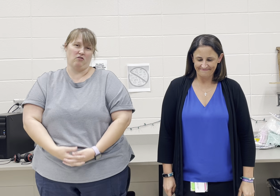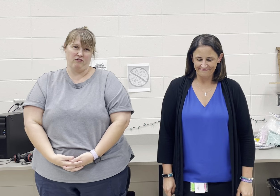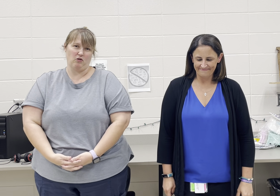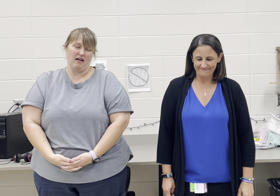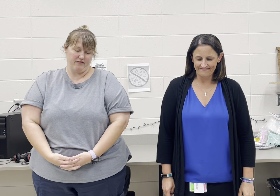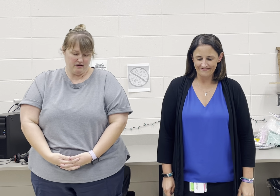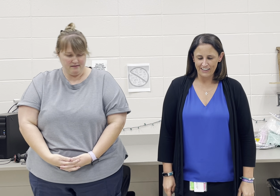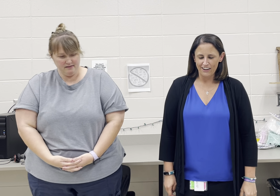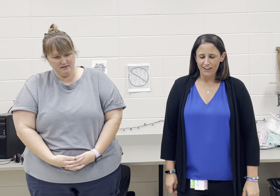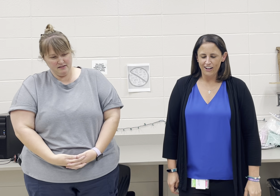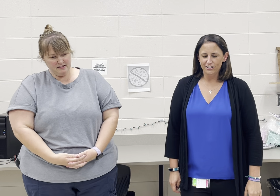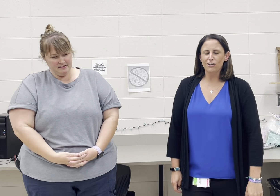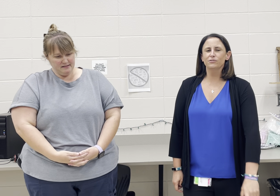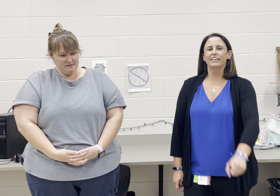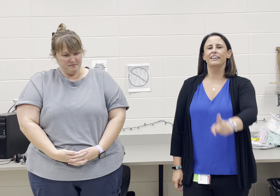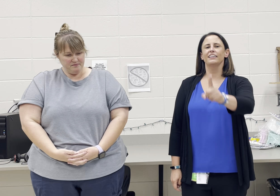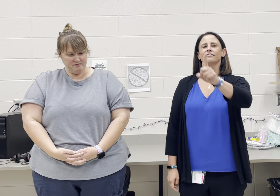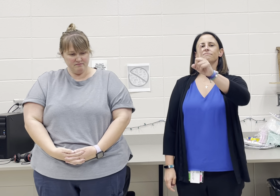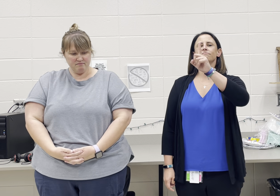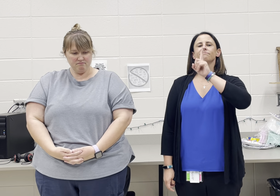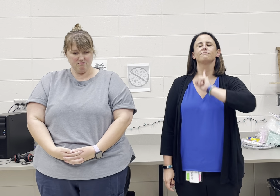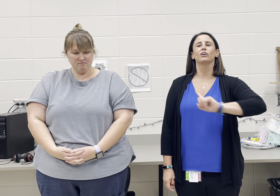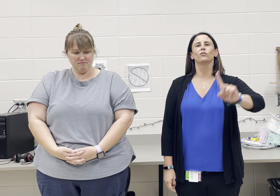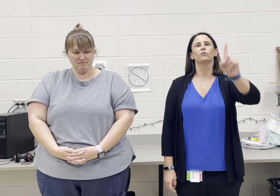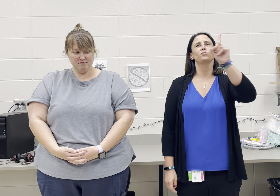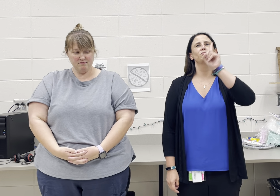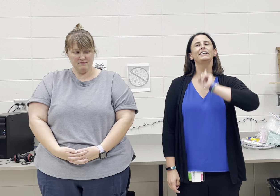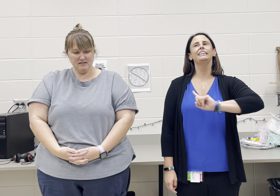floor laughing. lonely. Lonely.